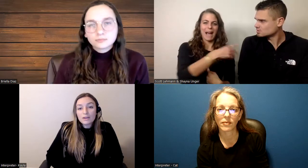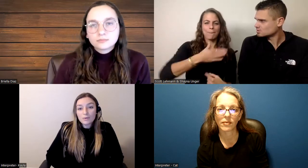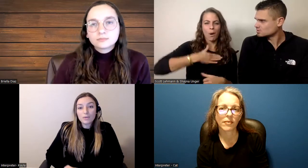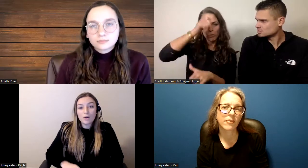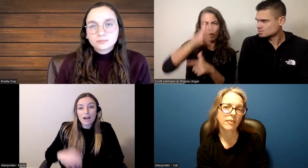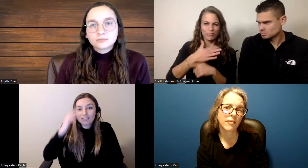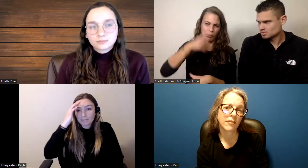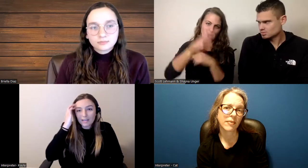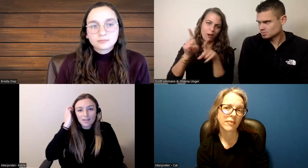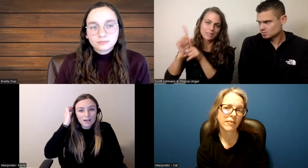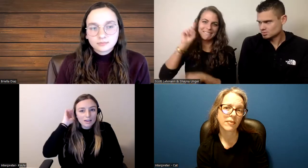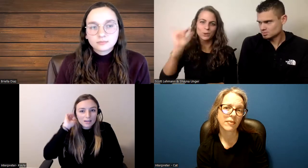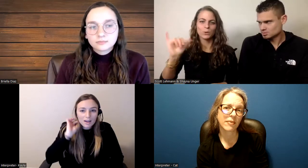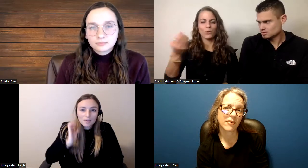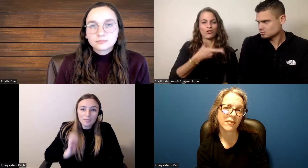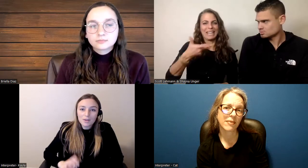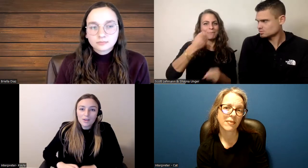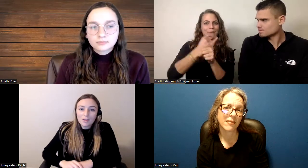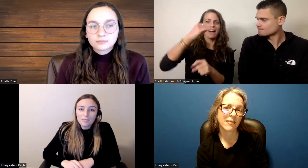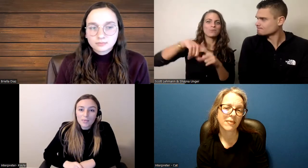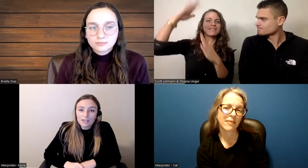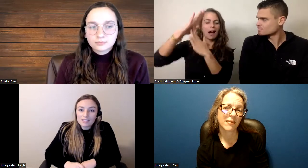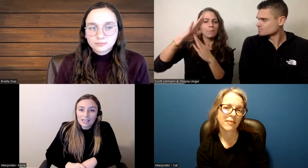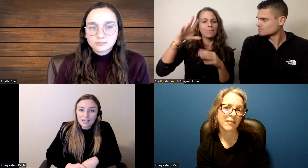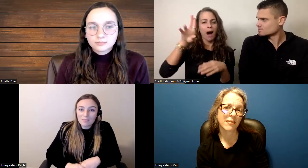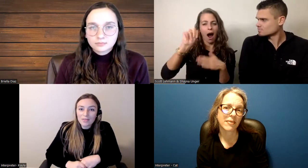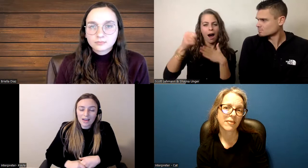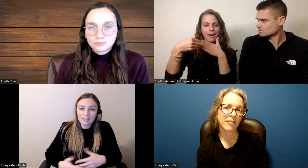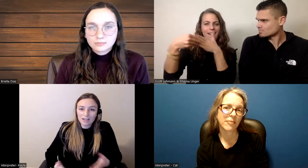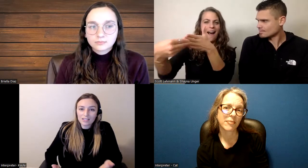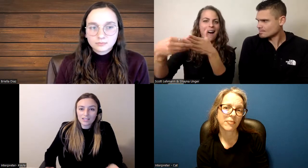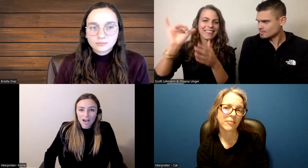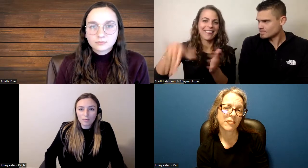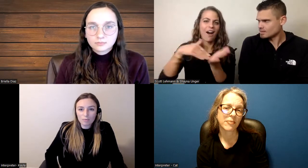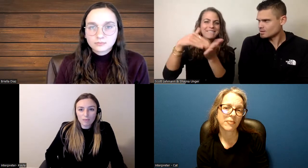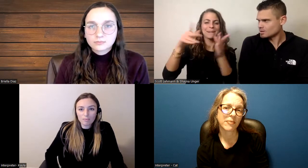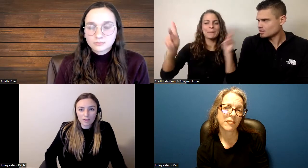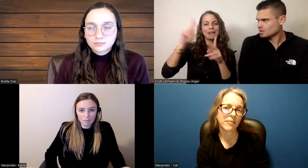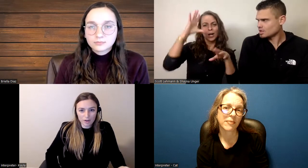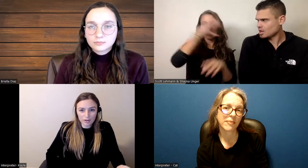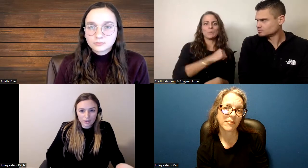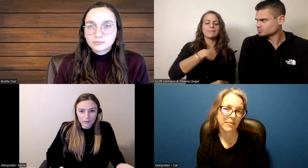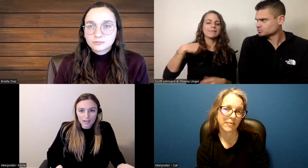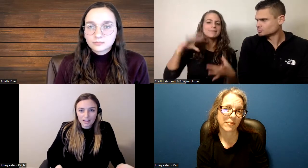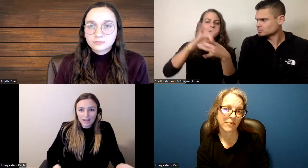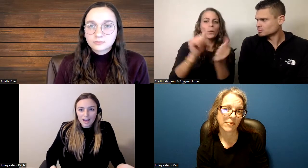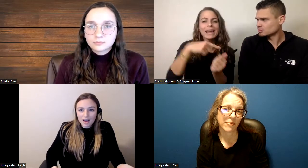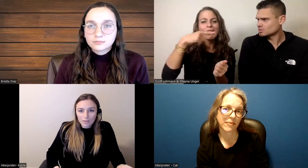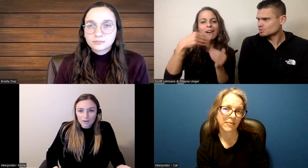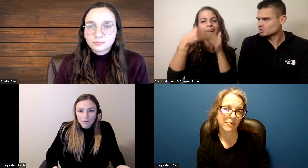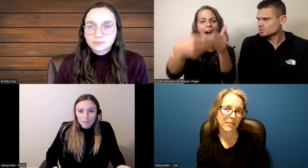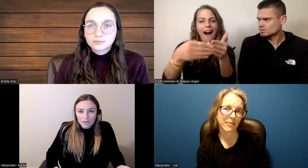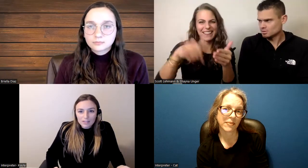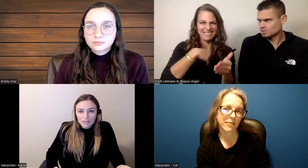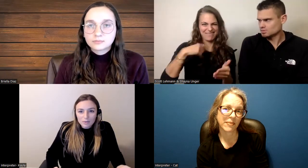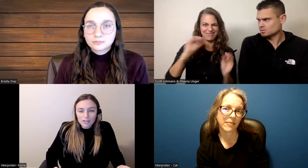Probably, you know, as being the team that got to the top with my brother included, you